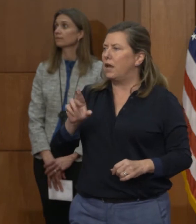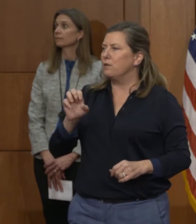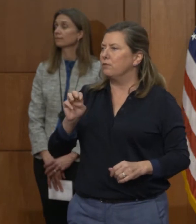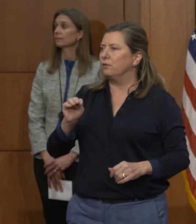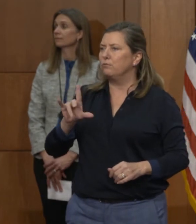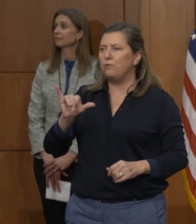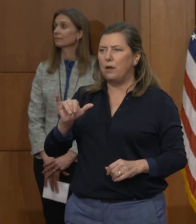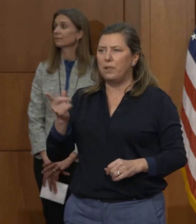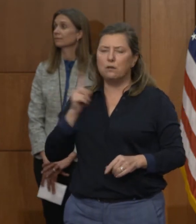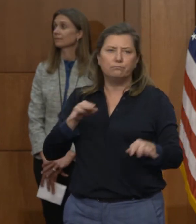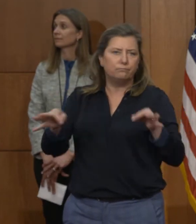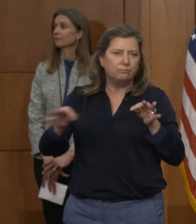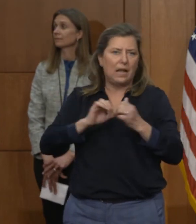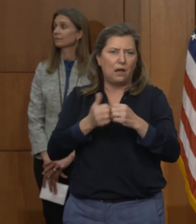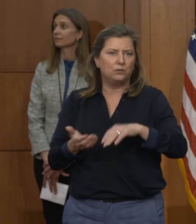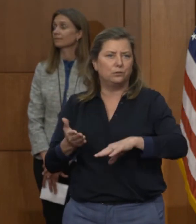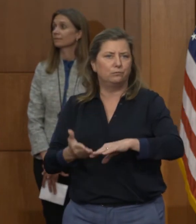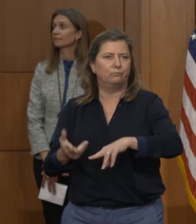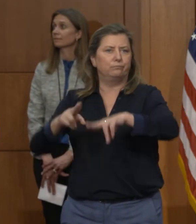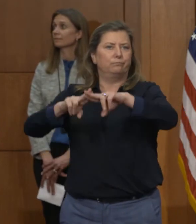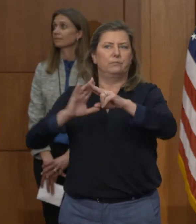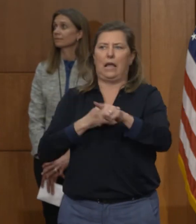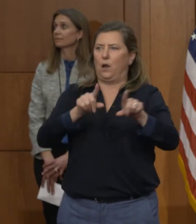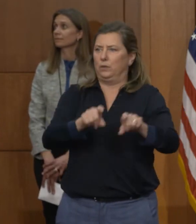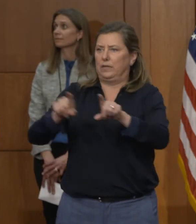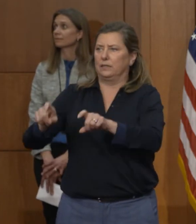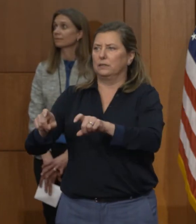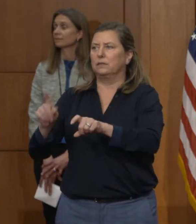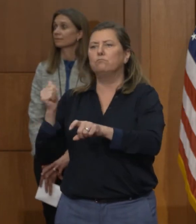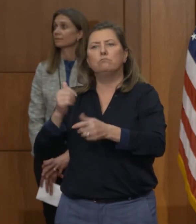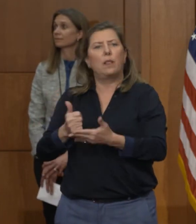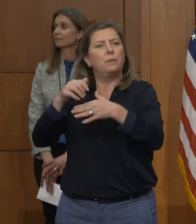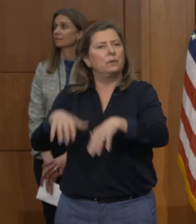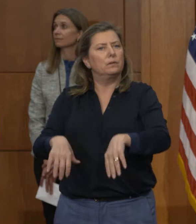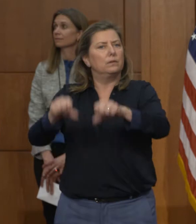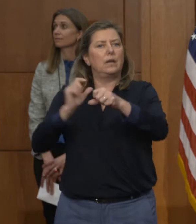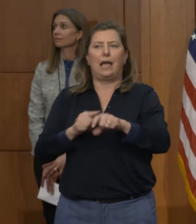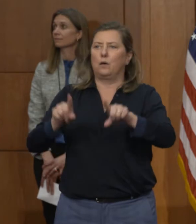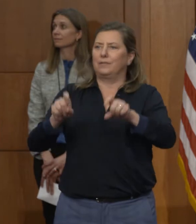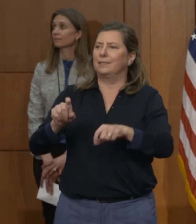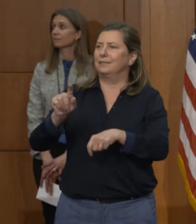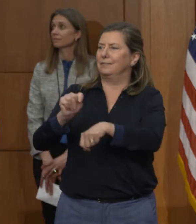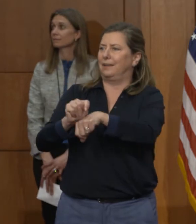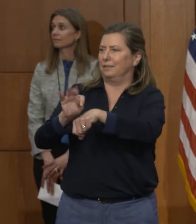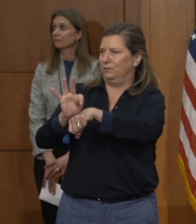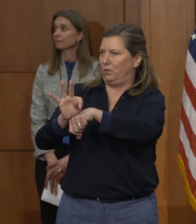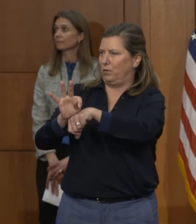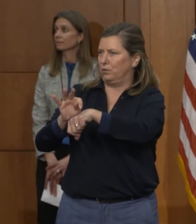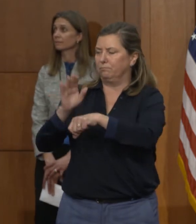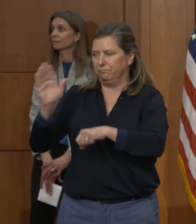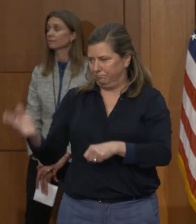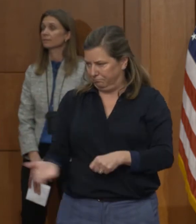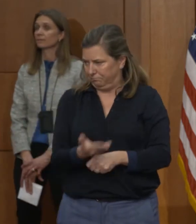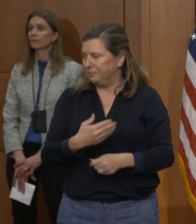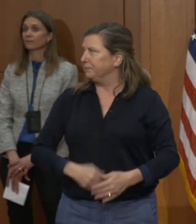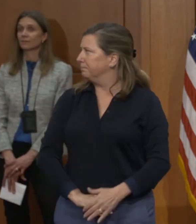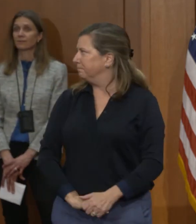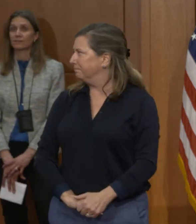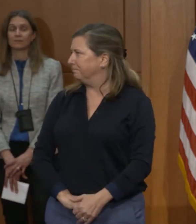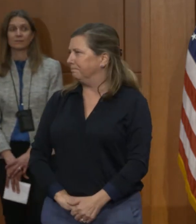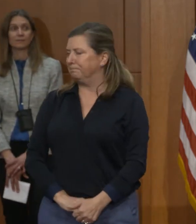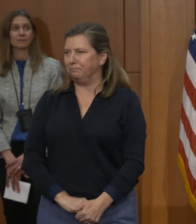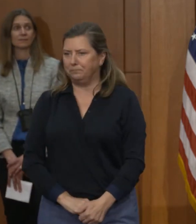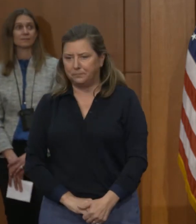we're going to ramp up testing. Dr. Remley is helping lead our testing task force. Dr. Remley, welcome.